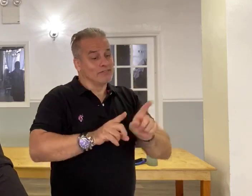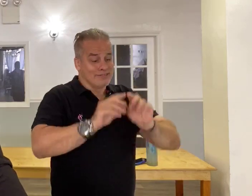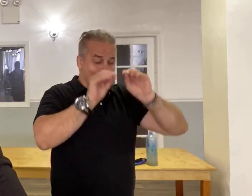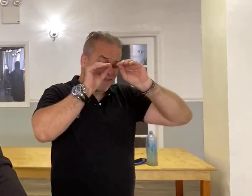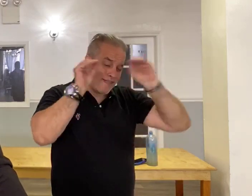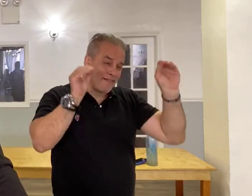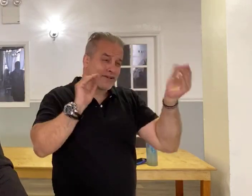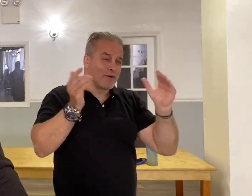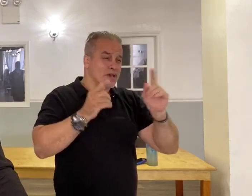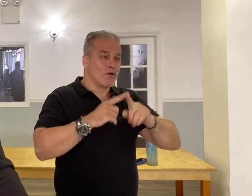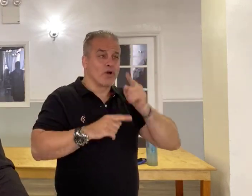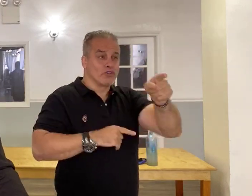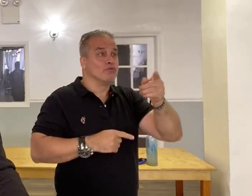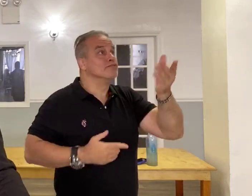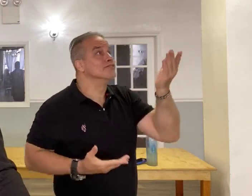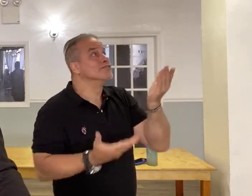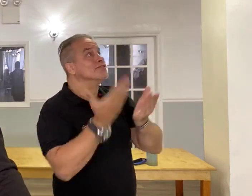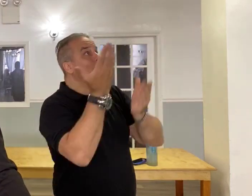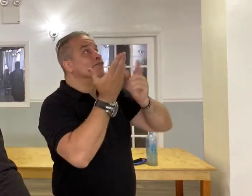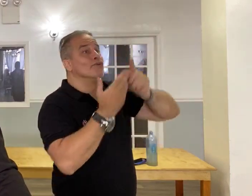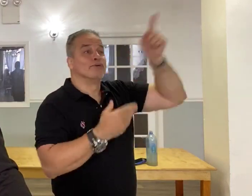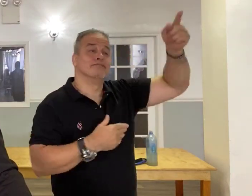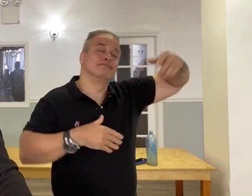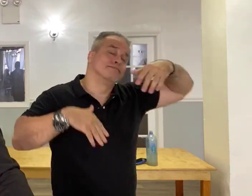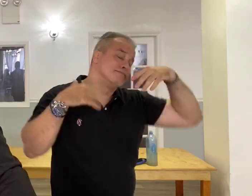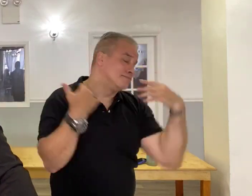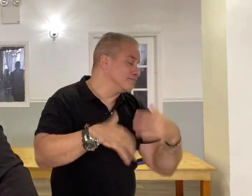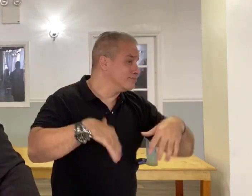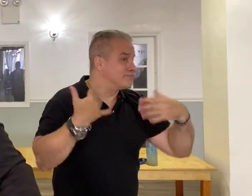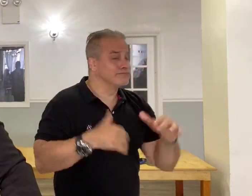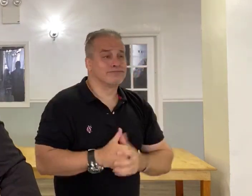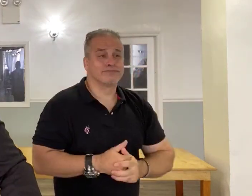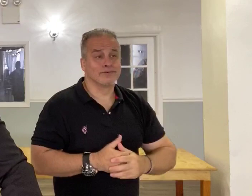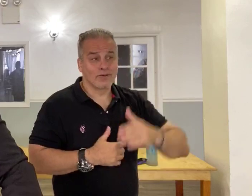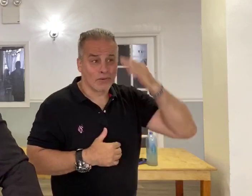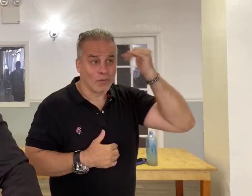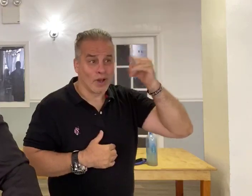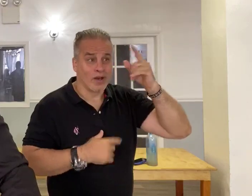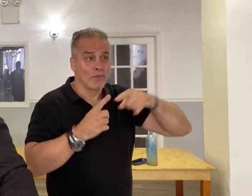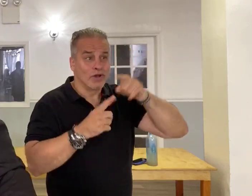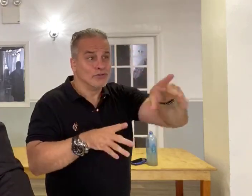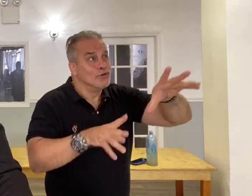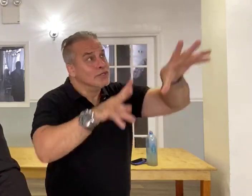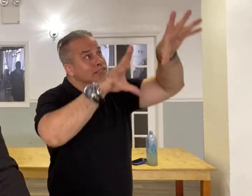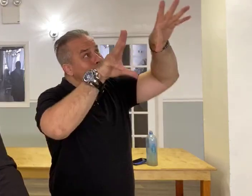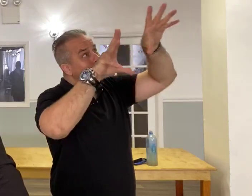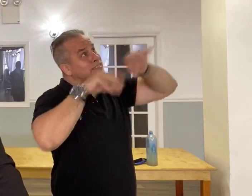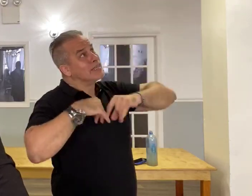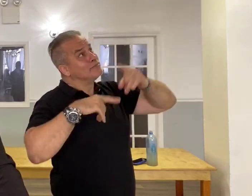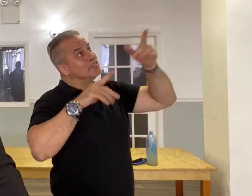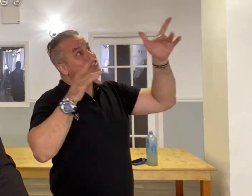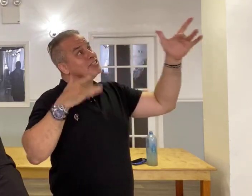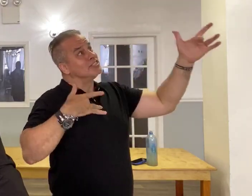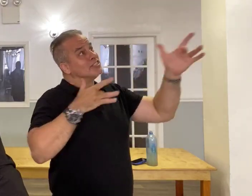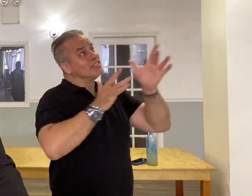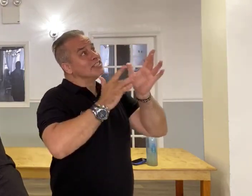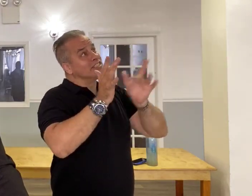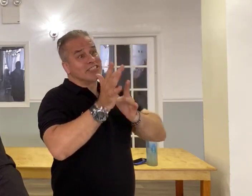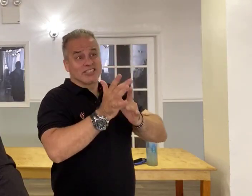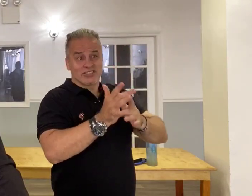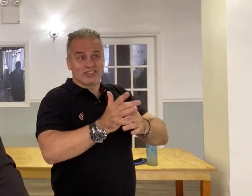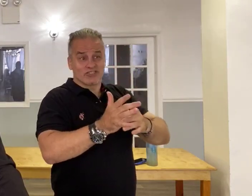decision that is greater than accepting Jesus Christ as your Lord and personal